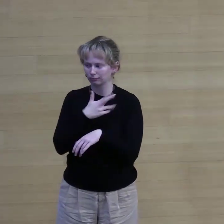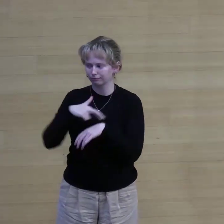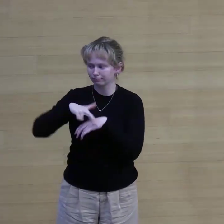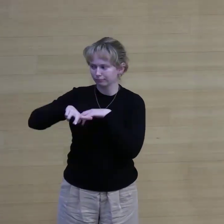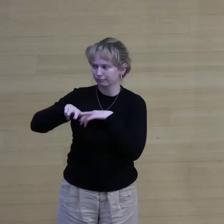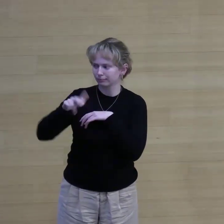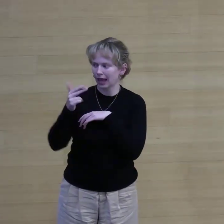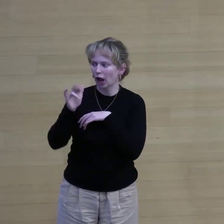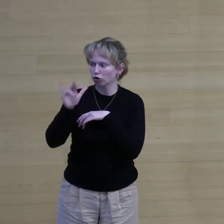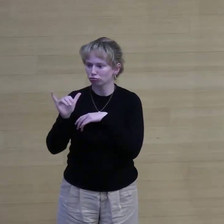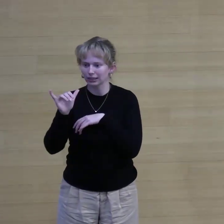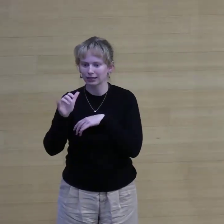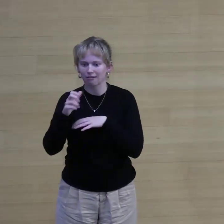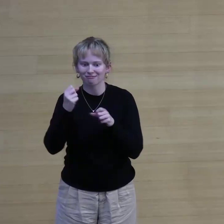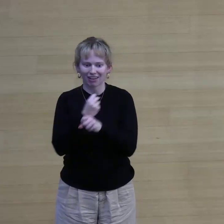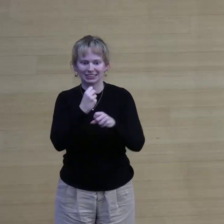Johnson, feisty and non-compliant?